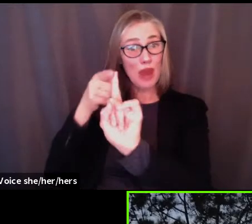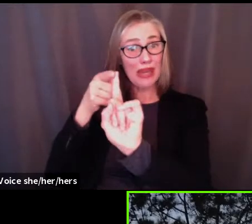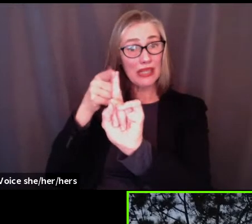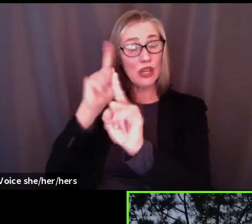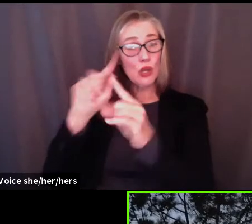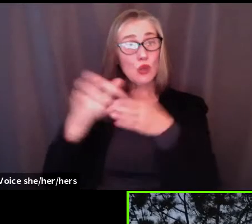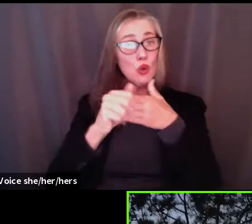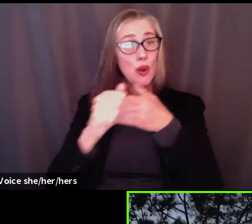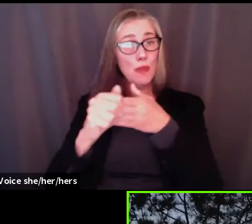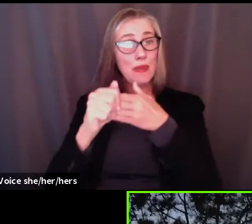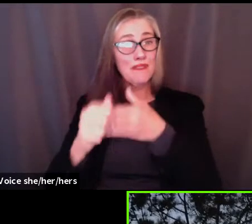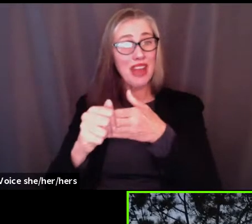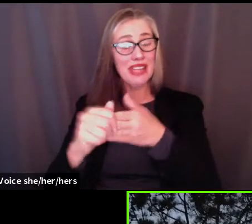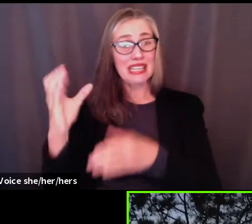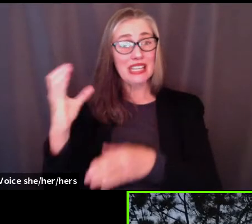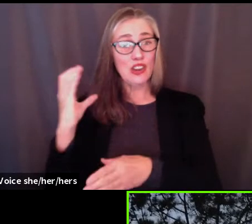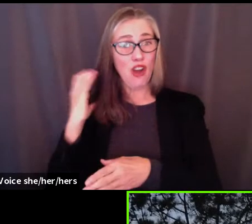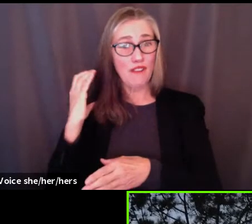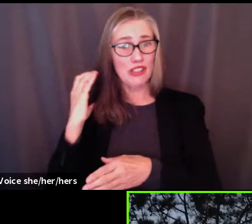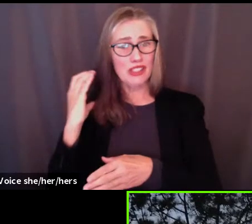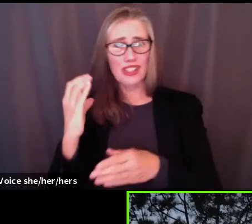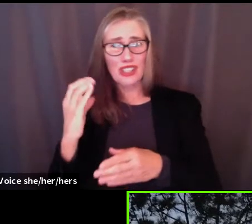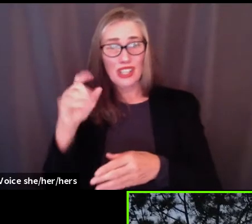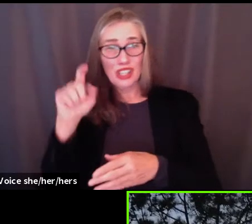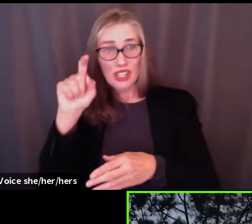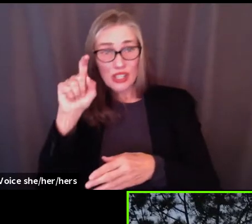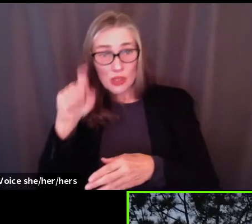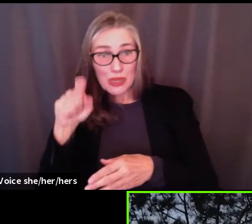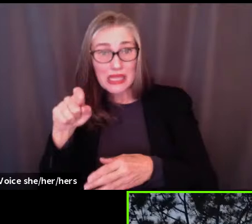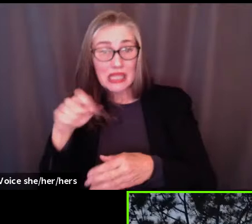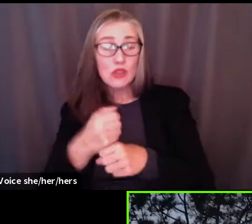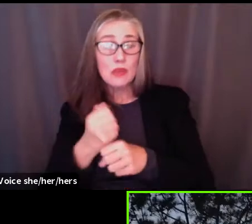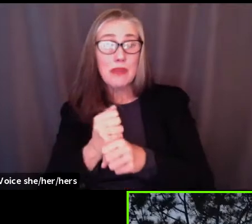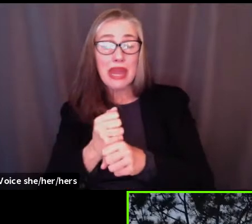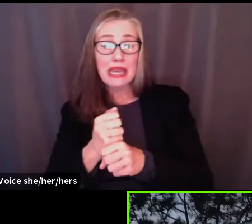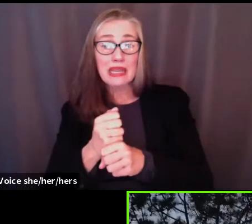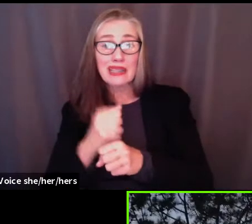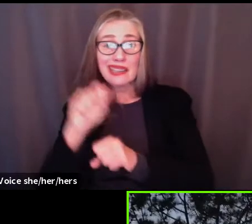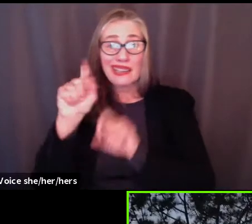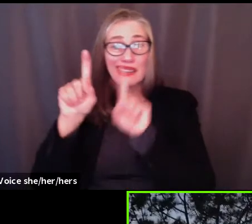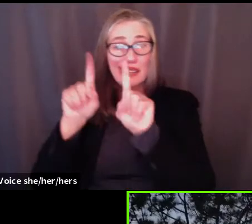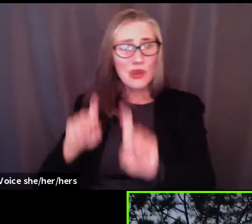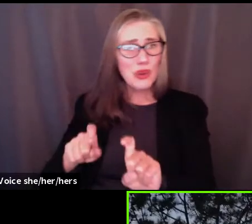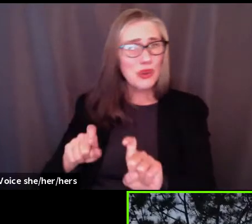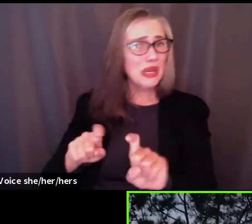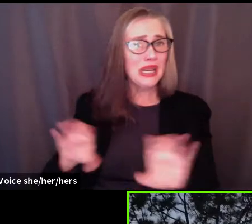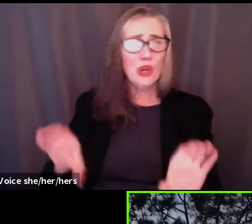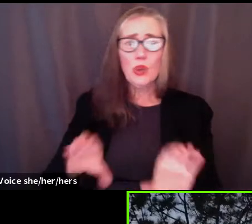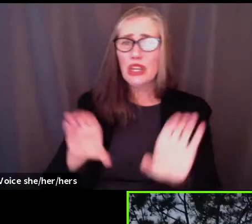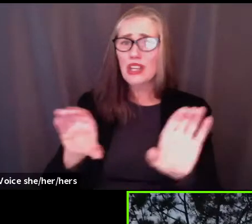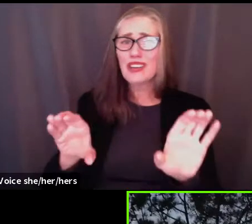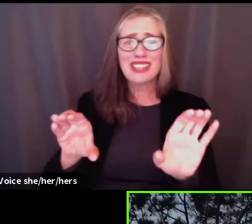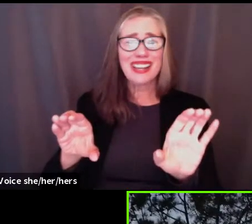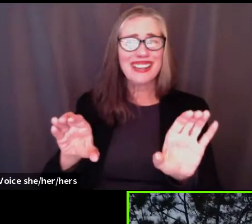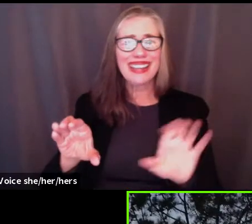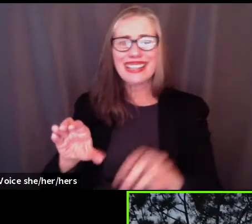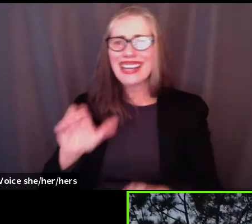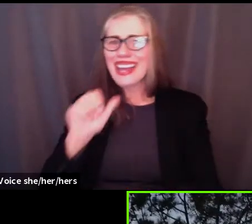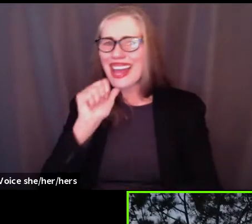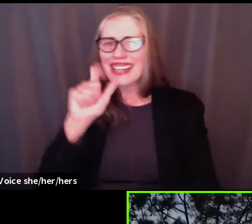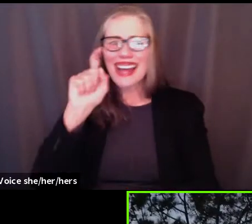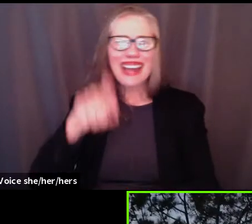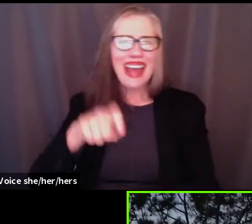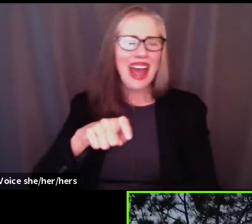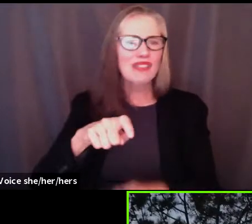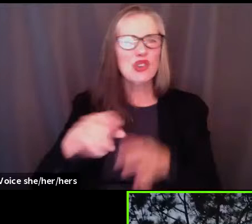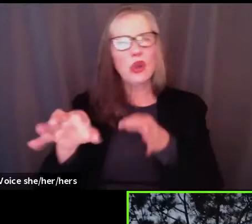a point of inquiry that we need to make. Otherwise, we could have done that and not had you have to do pros and cons and